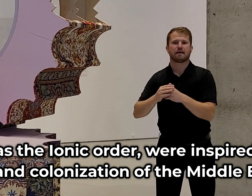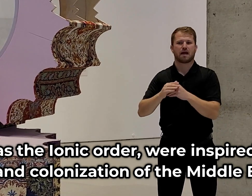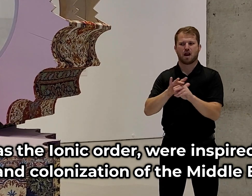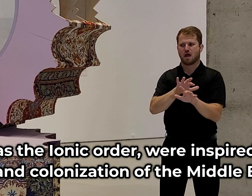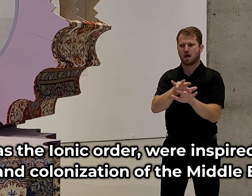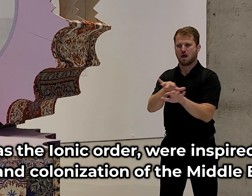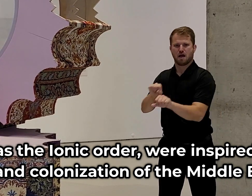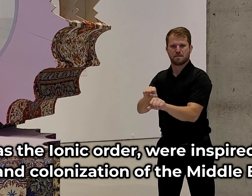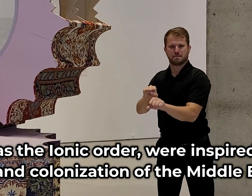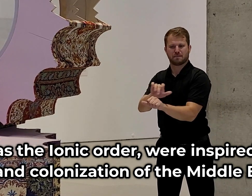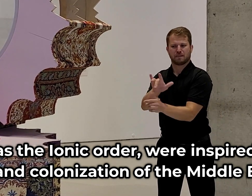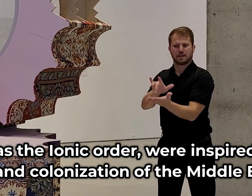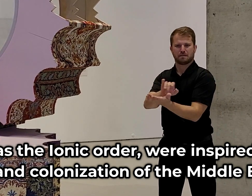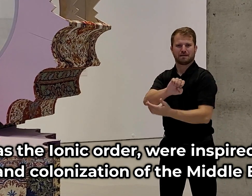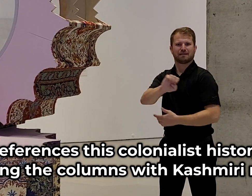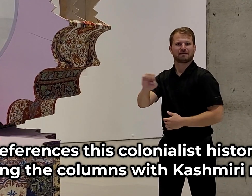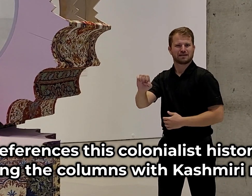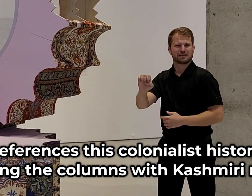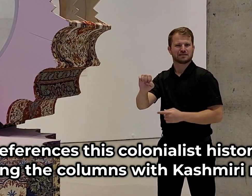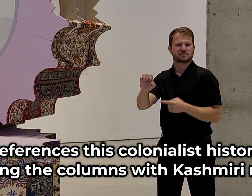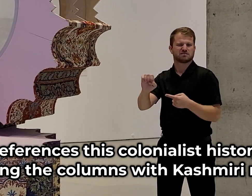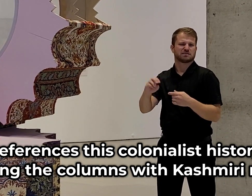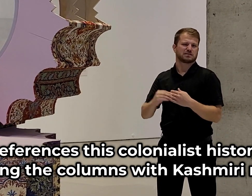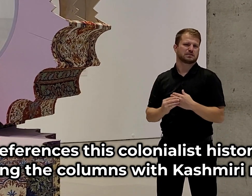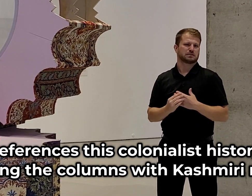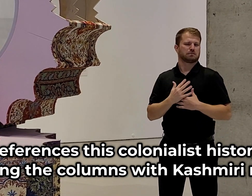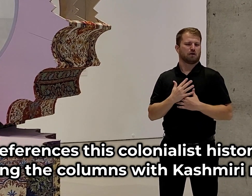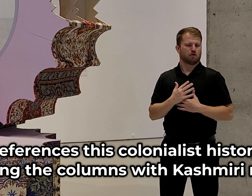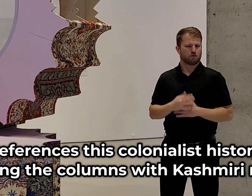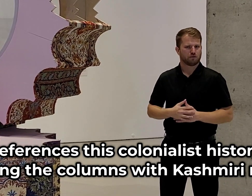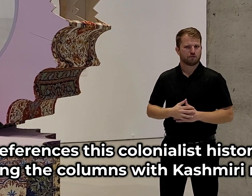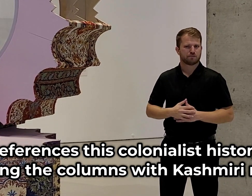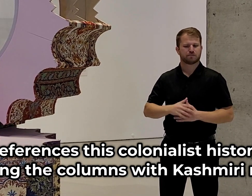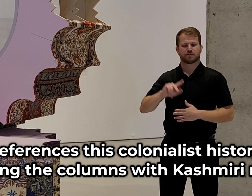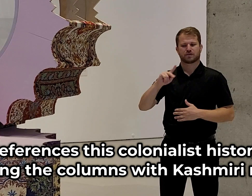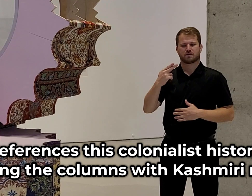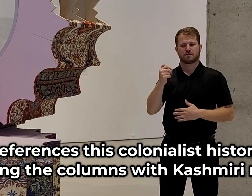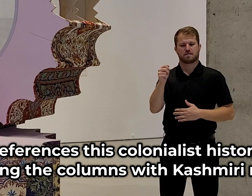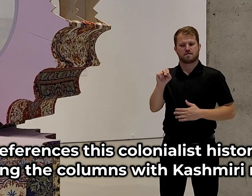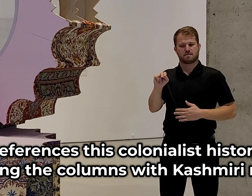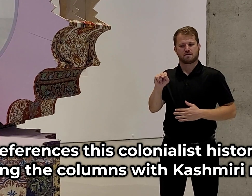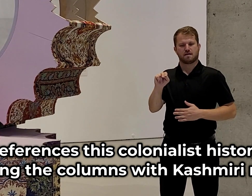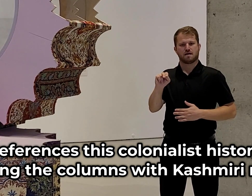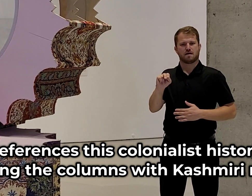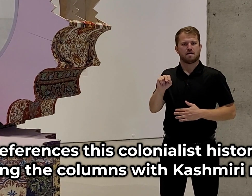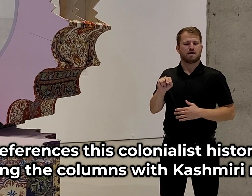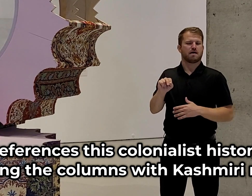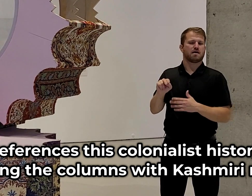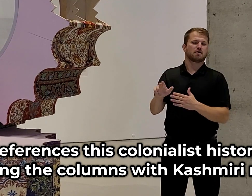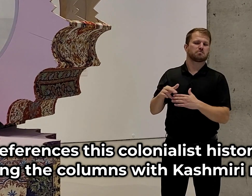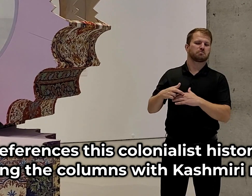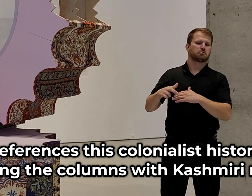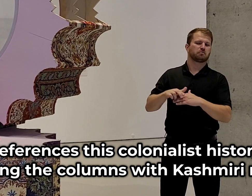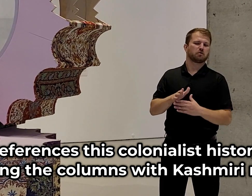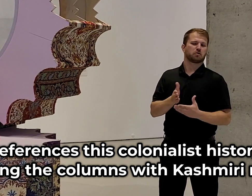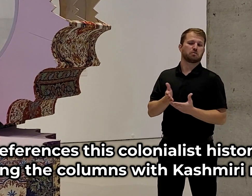East. Khan references this colonialist history by wrapping the columns in Kashmiri